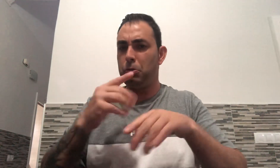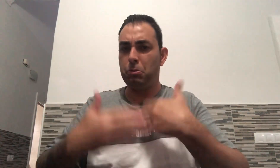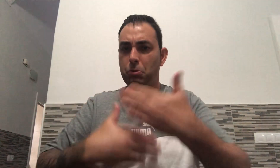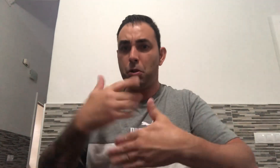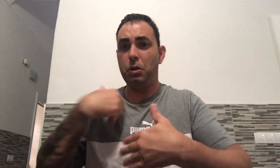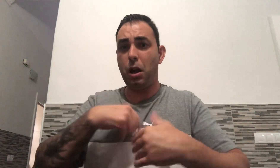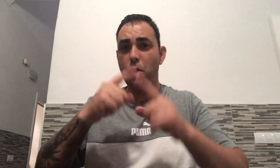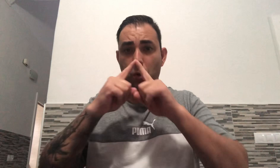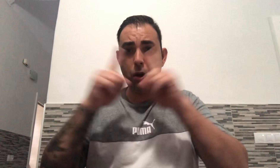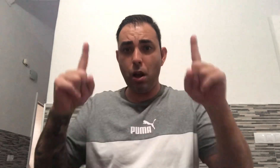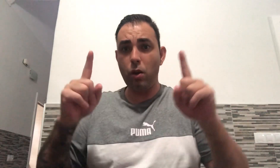Thank you.